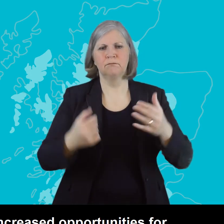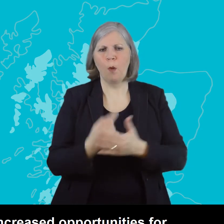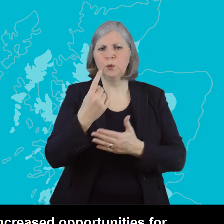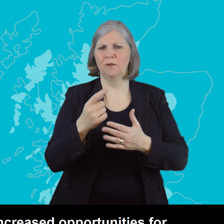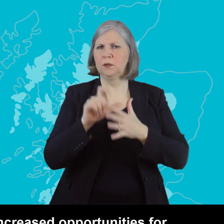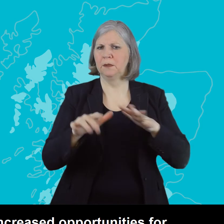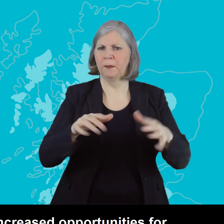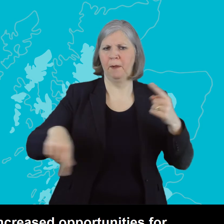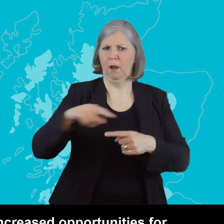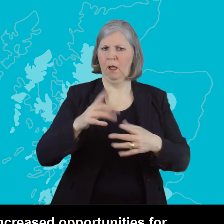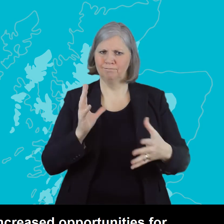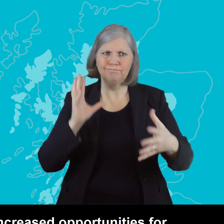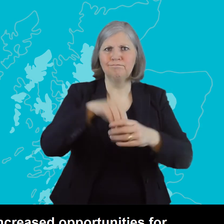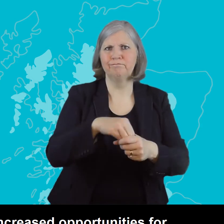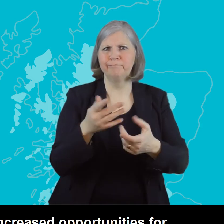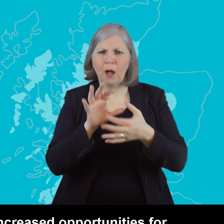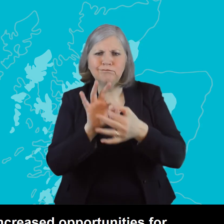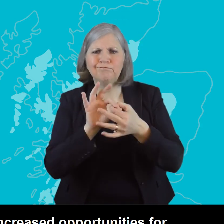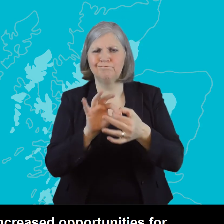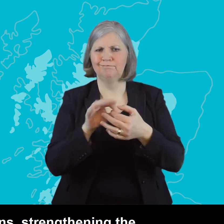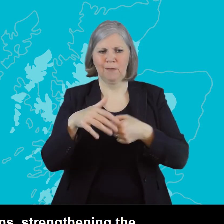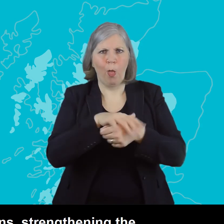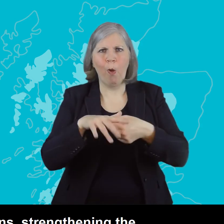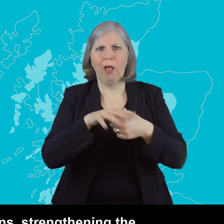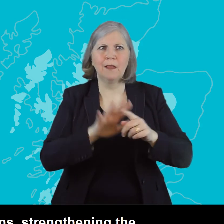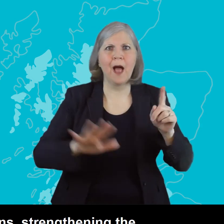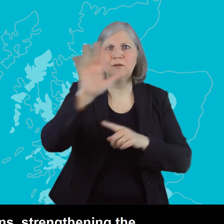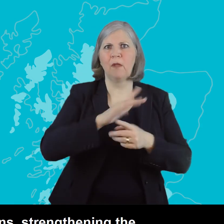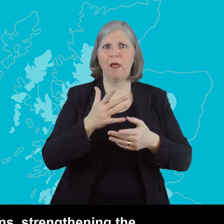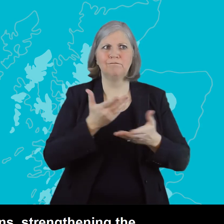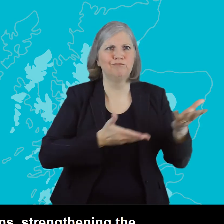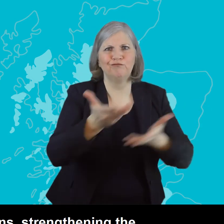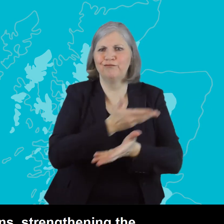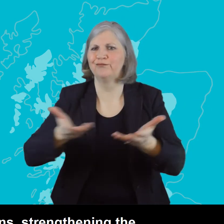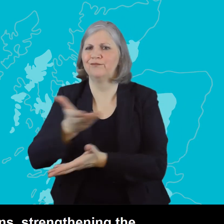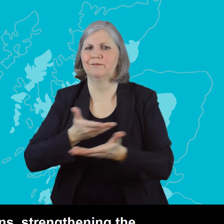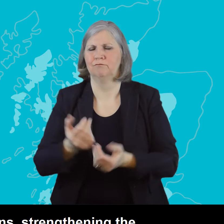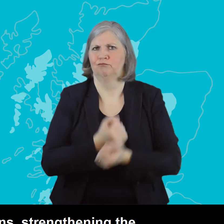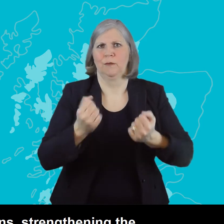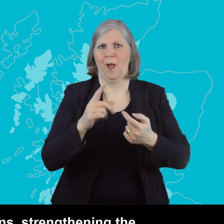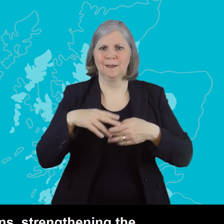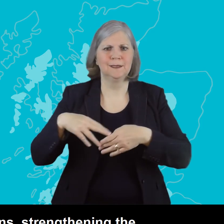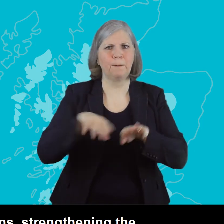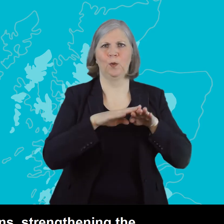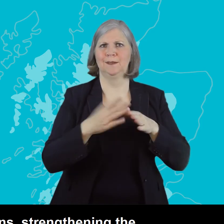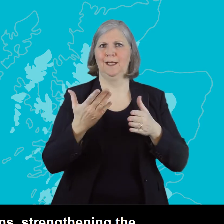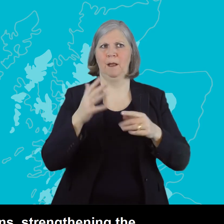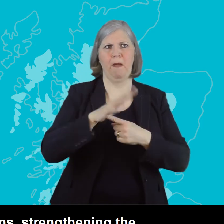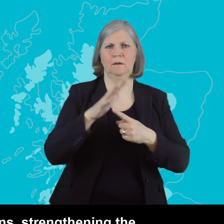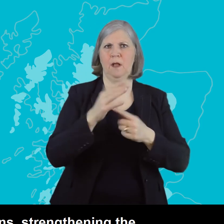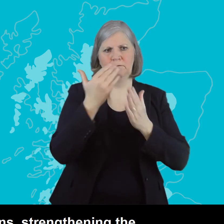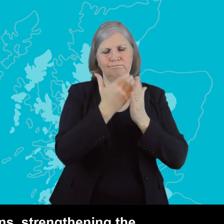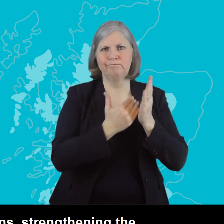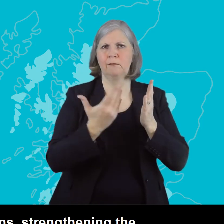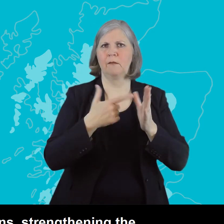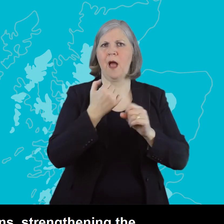Disability Equality Scotland wants increased opportunities for disabled people to meaningfully participate and engage in local and national discussions, strengthening